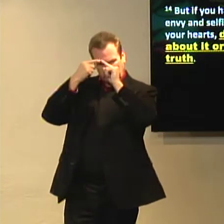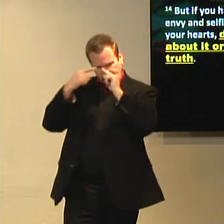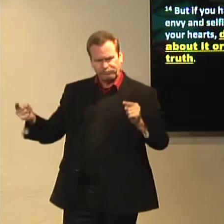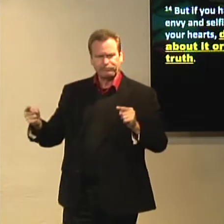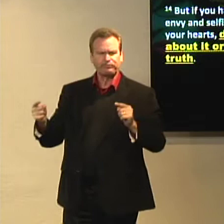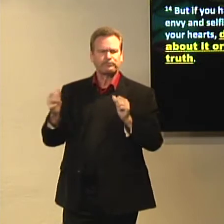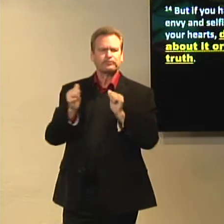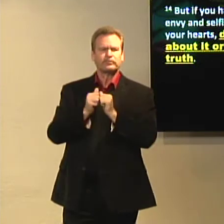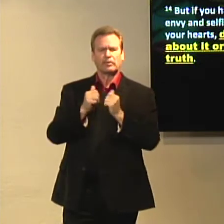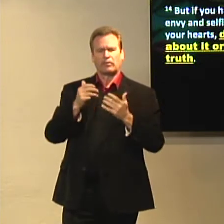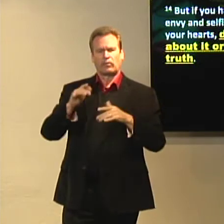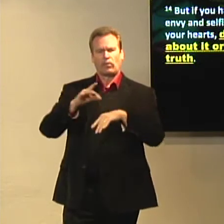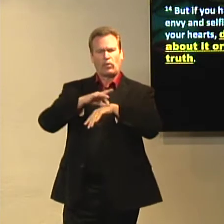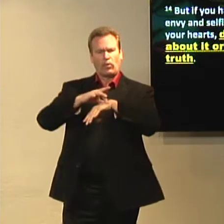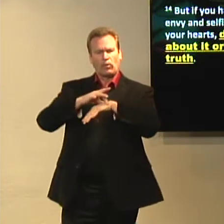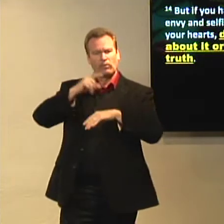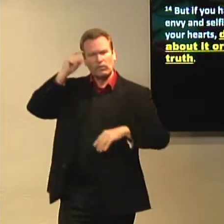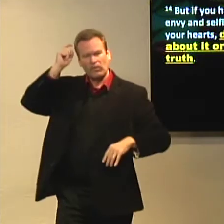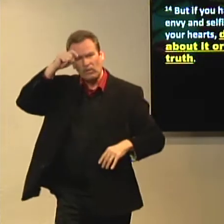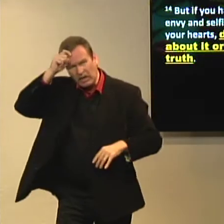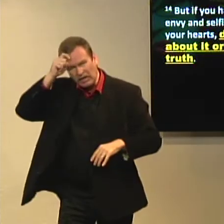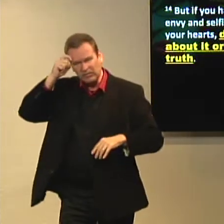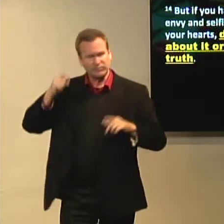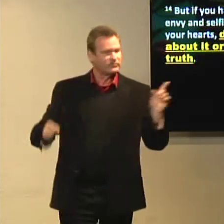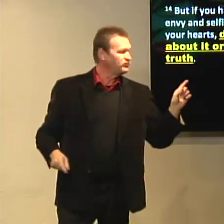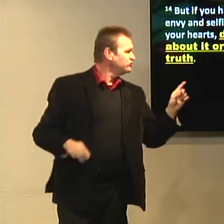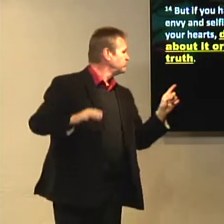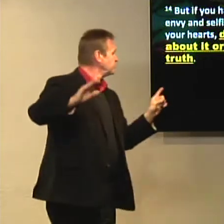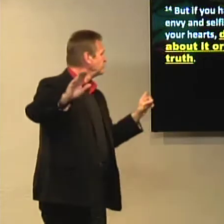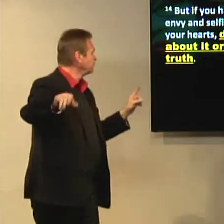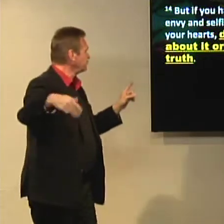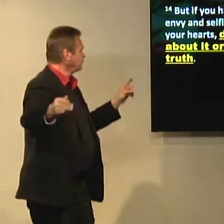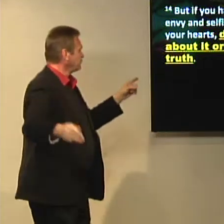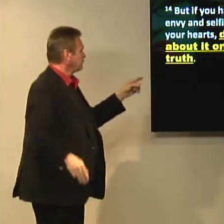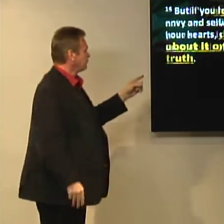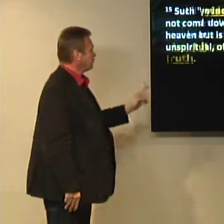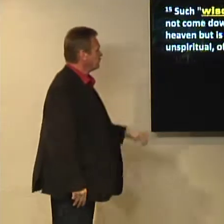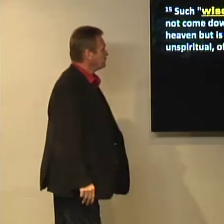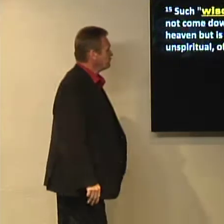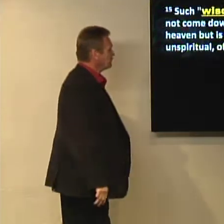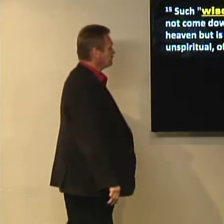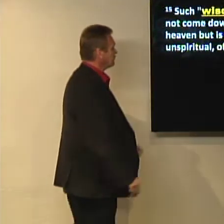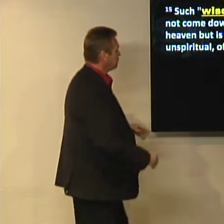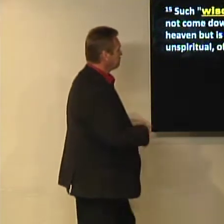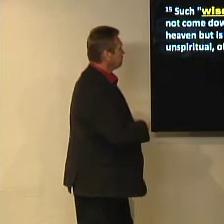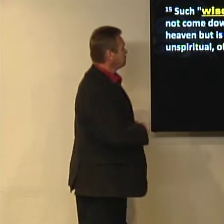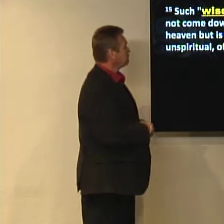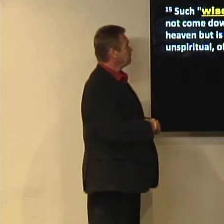James is saying, no, this kind of person is involved in earthly wisdom. He